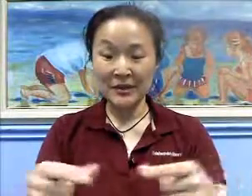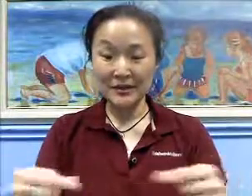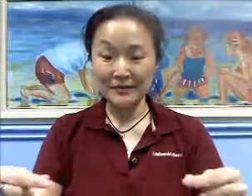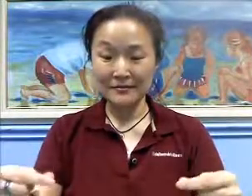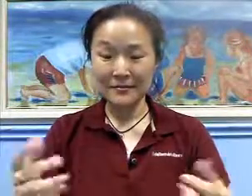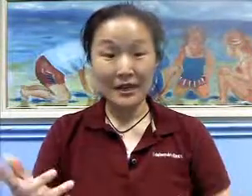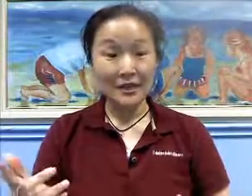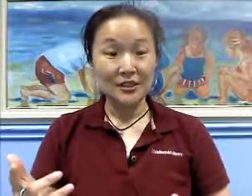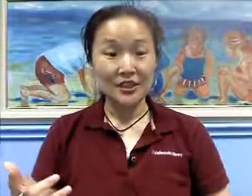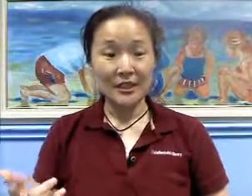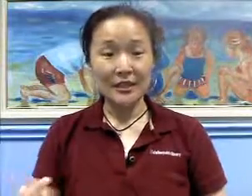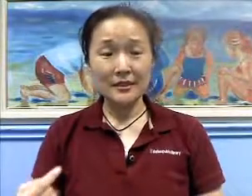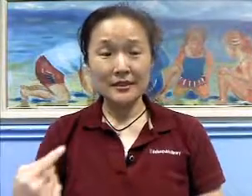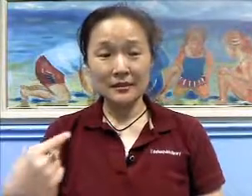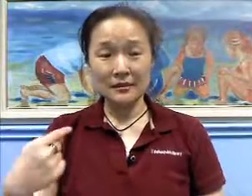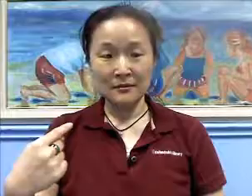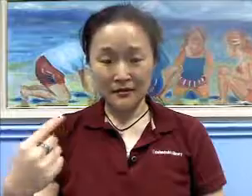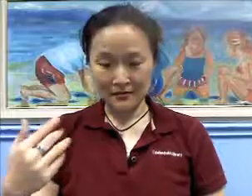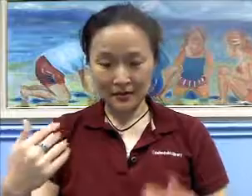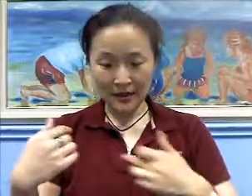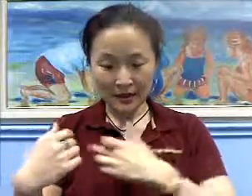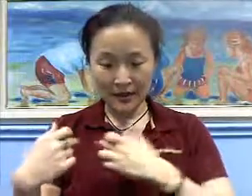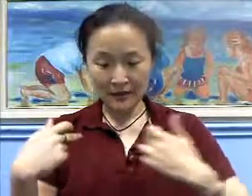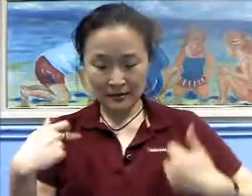Japanese. Chinese, you go like the